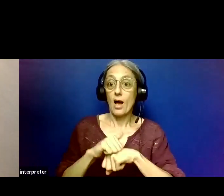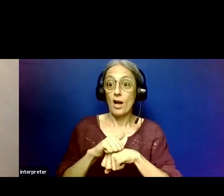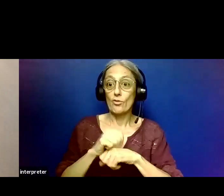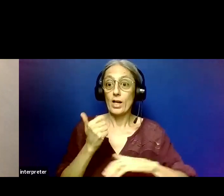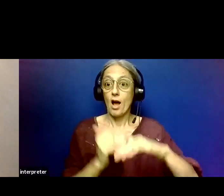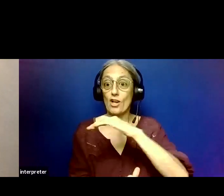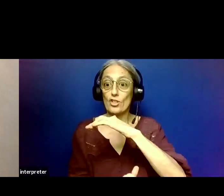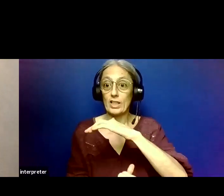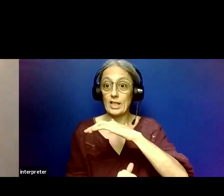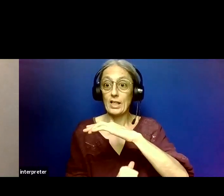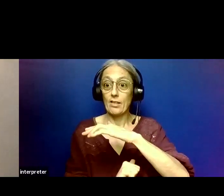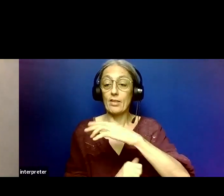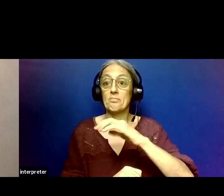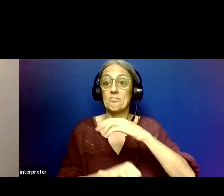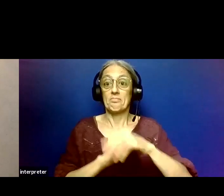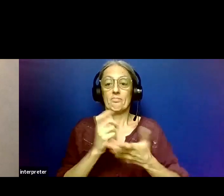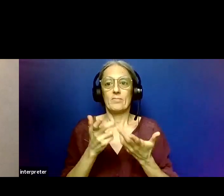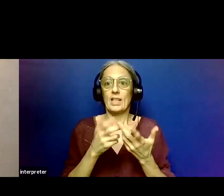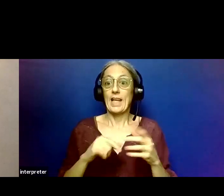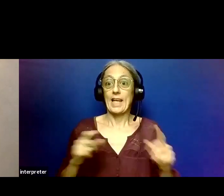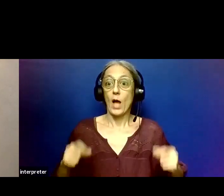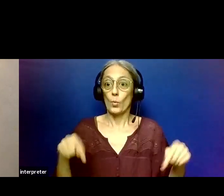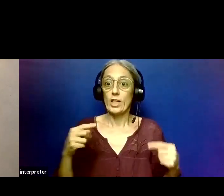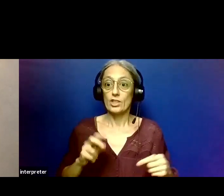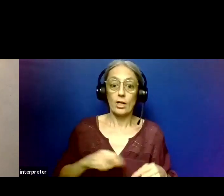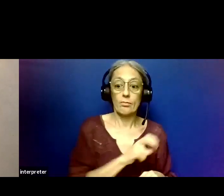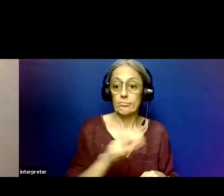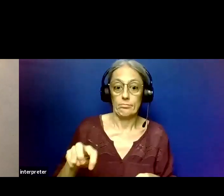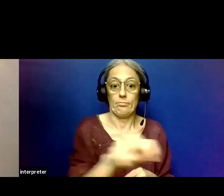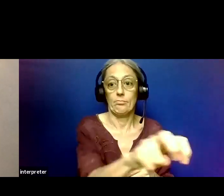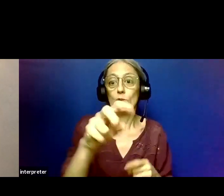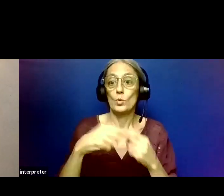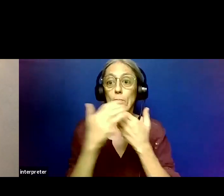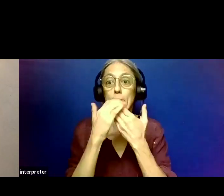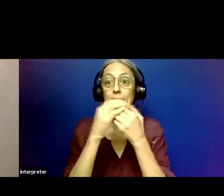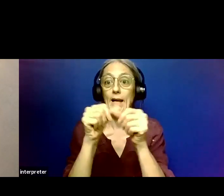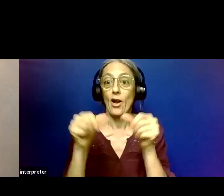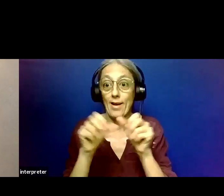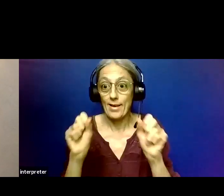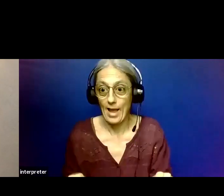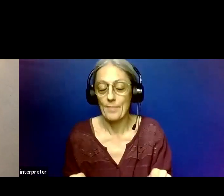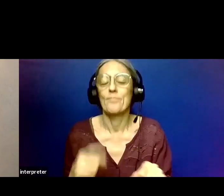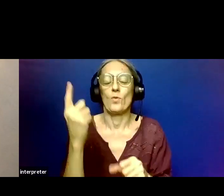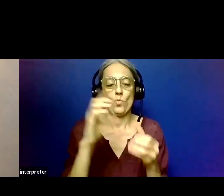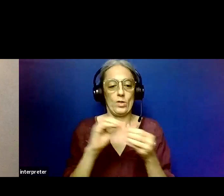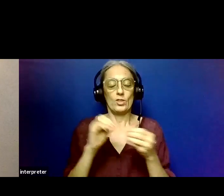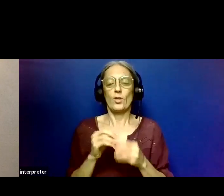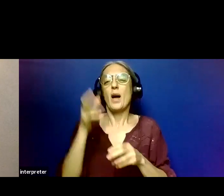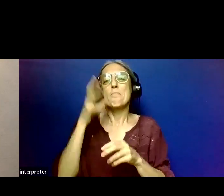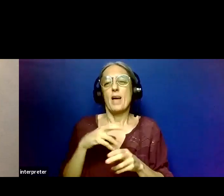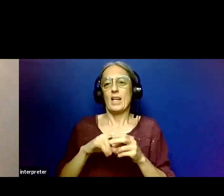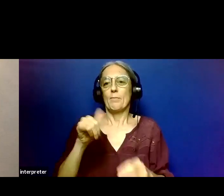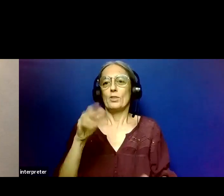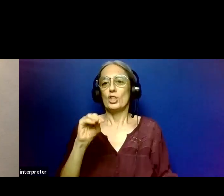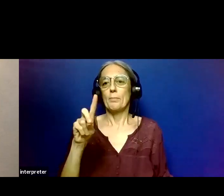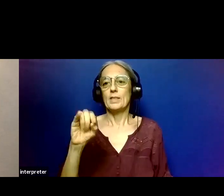route? I will never forget the story, and this is something that really drives me. There's a man named Jim DeYoung. He's very, very